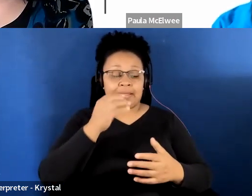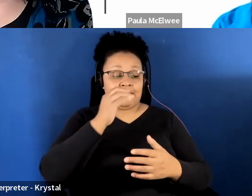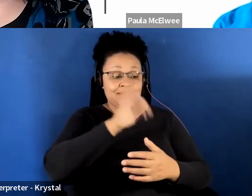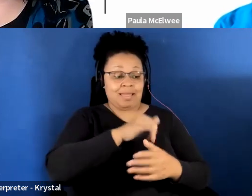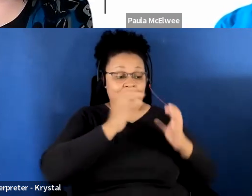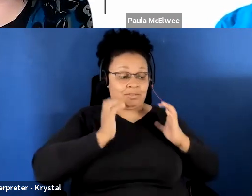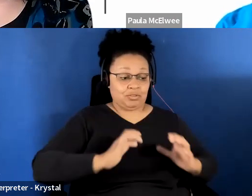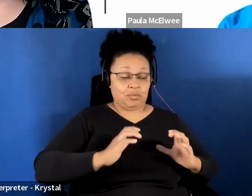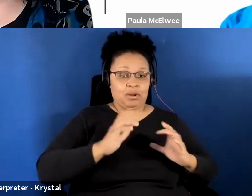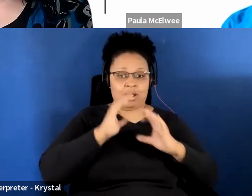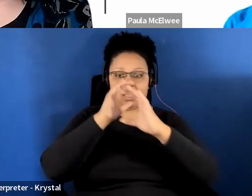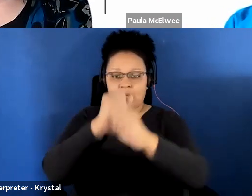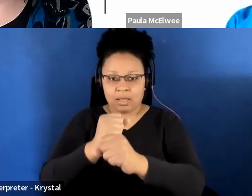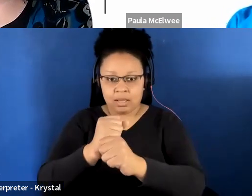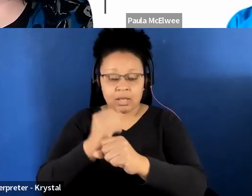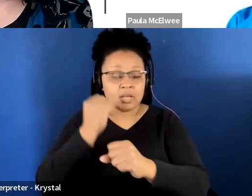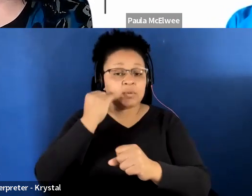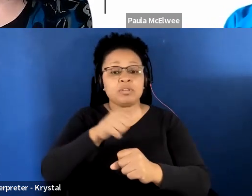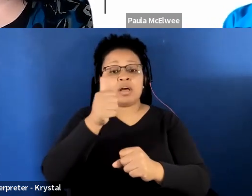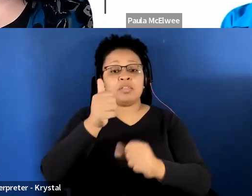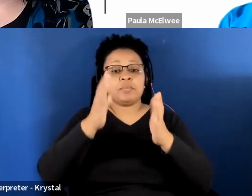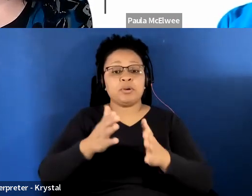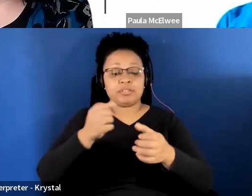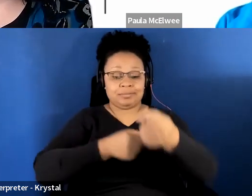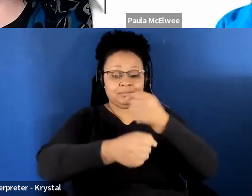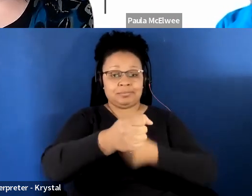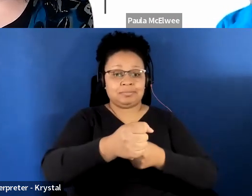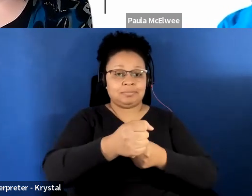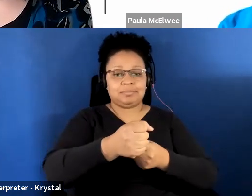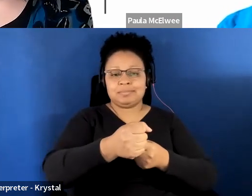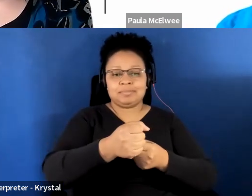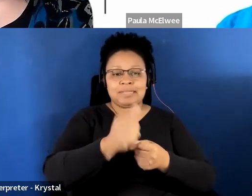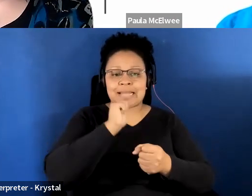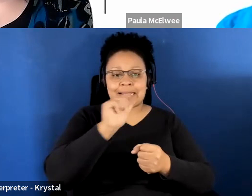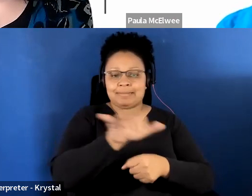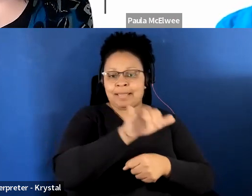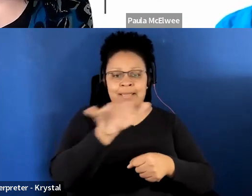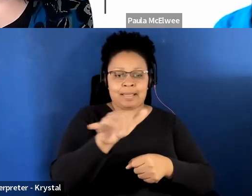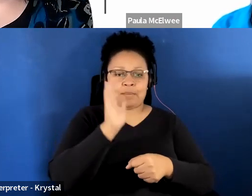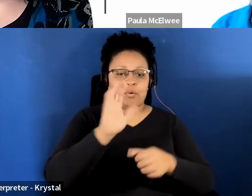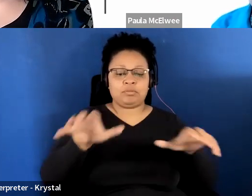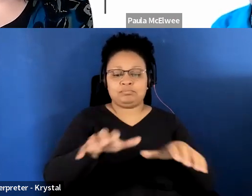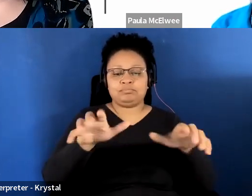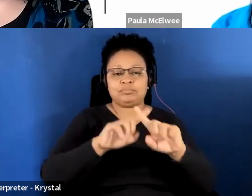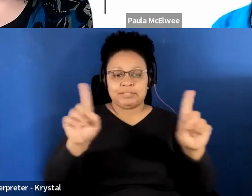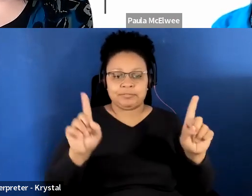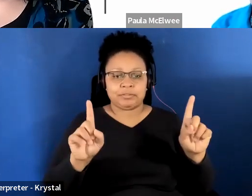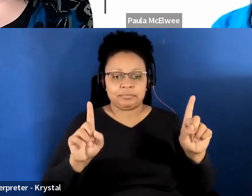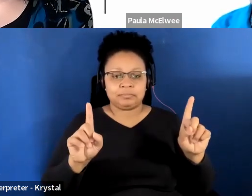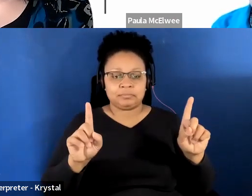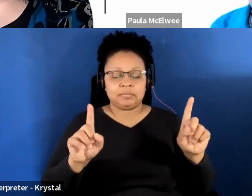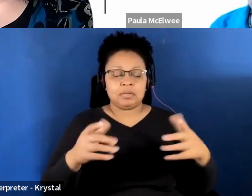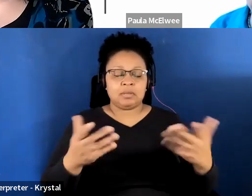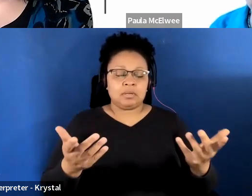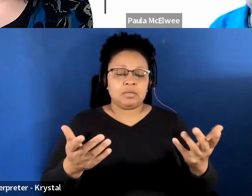else would be treated differently. So it's worth exploring that with the person. It is